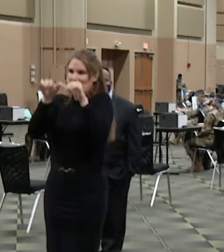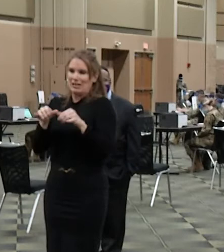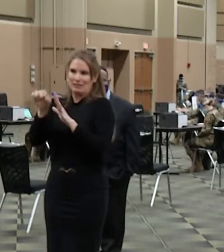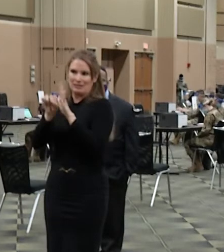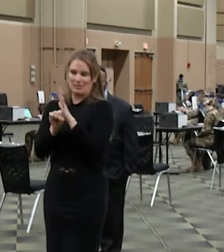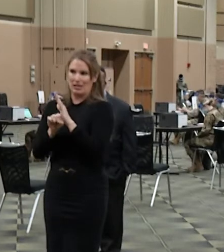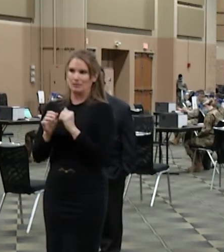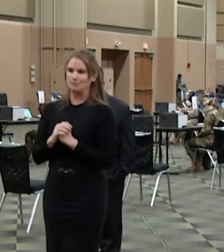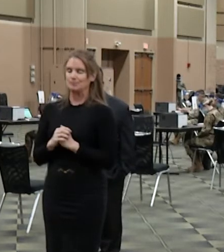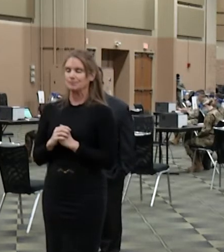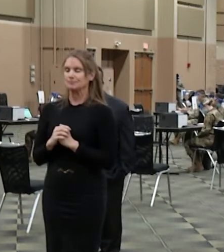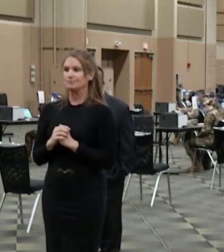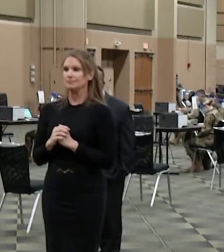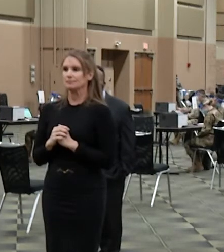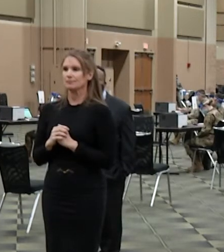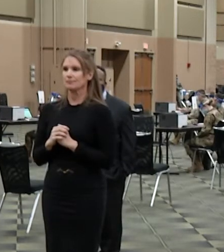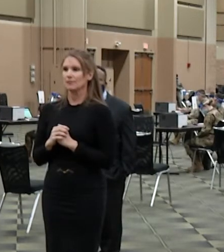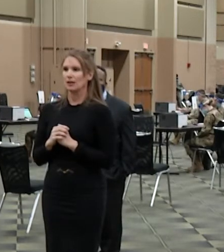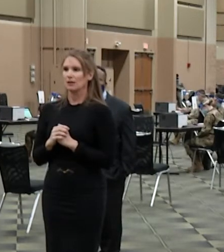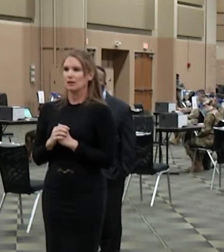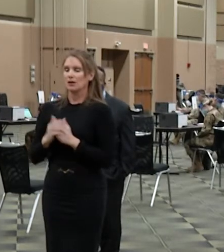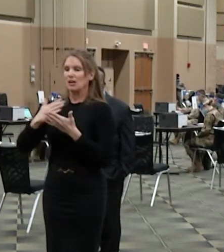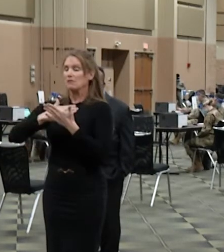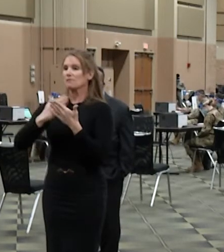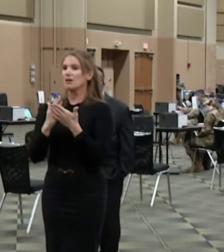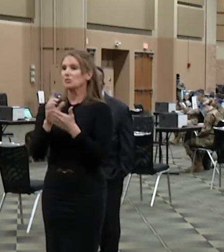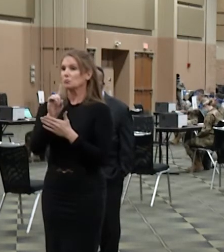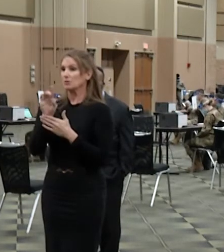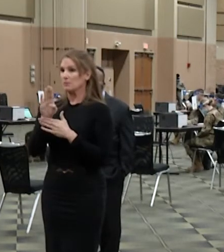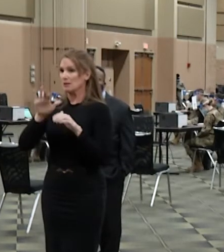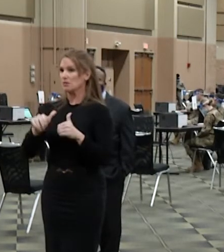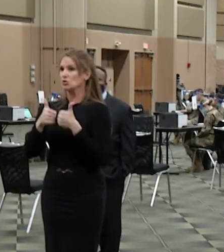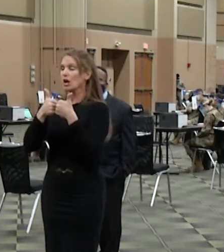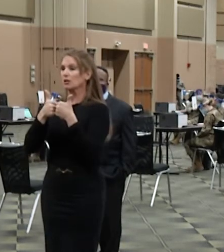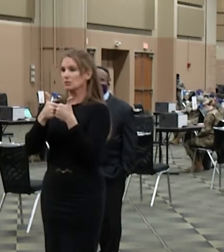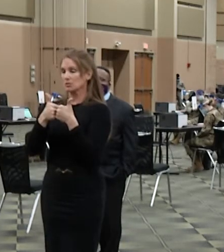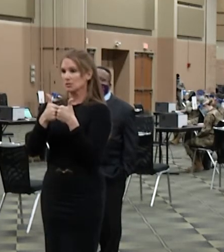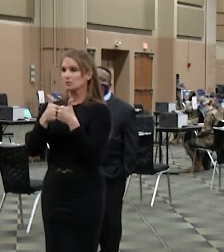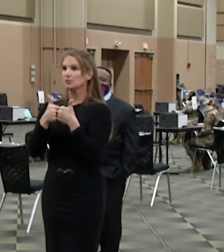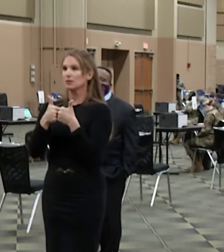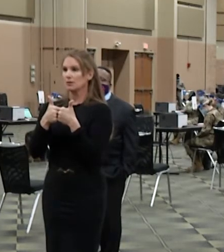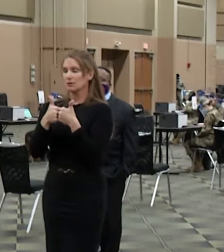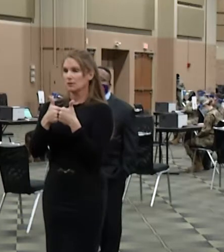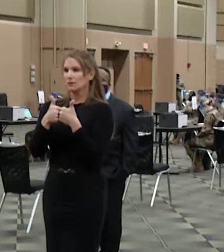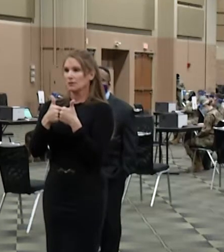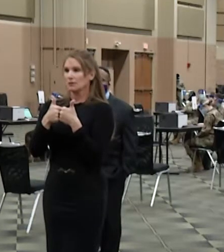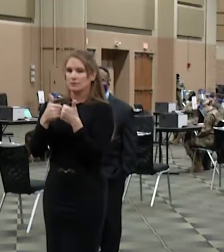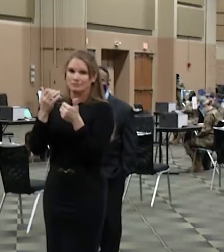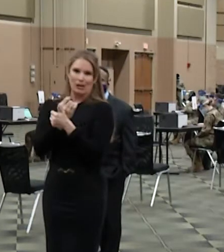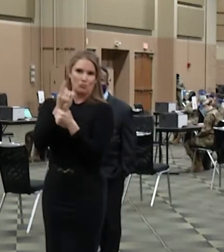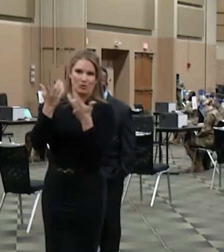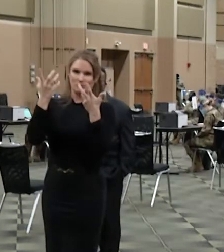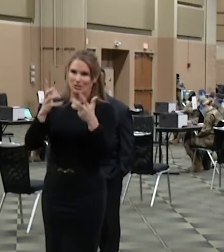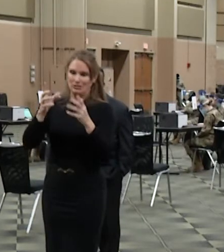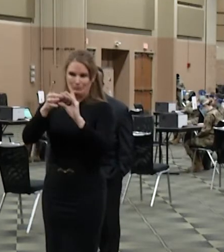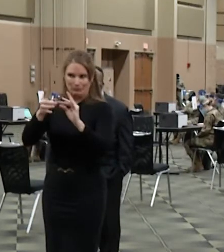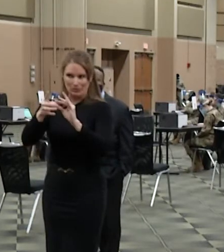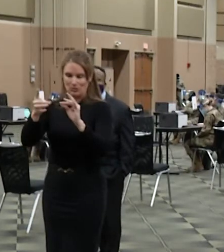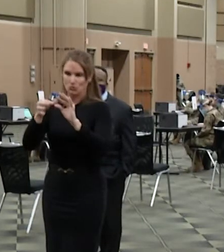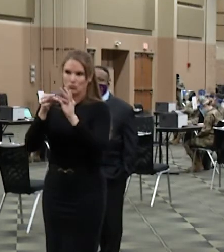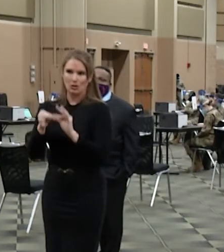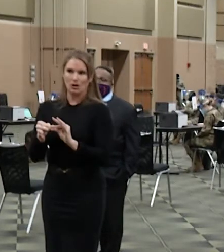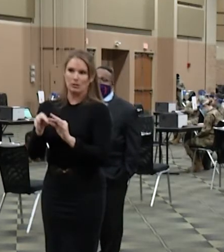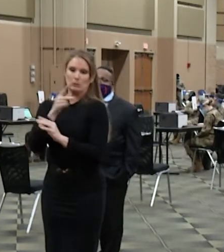state. Now, let me ask you about phase 1B, the challenges that, and you, I mean, everybody here has mentioned that in terms